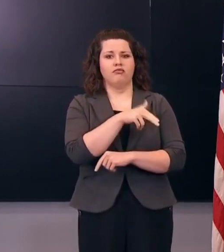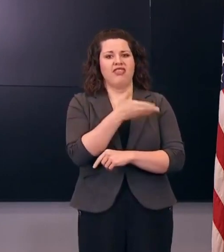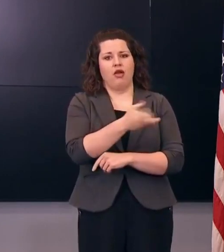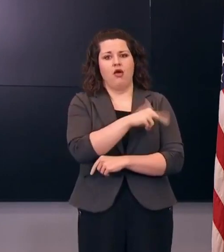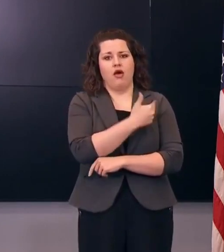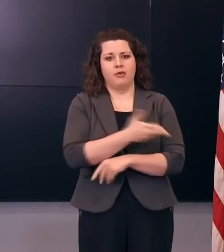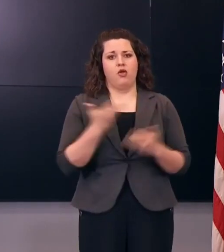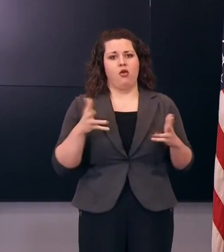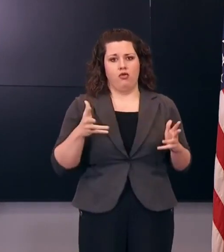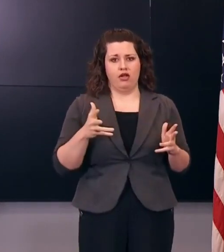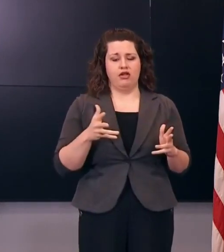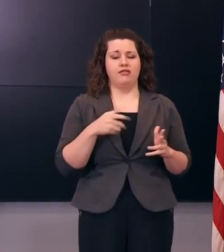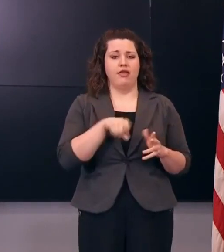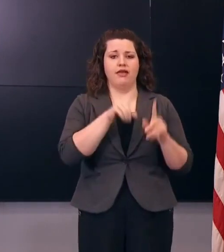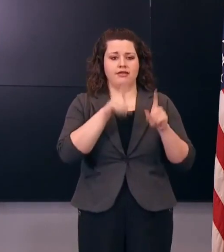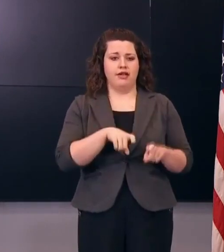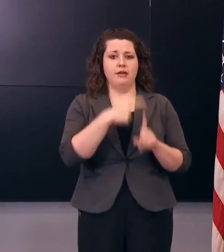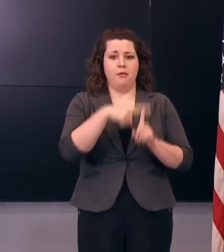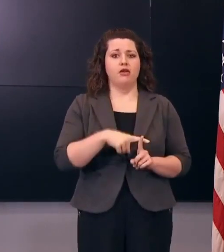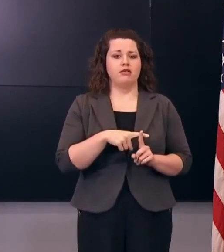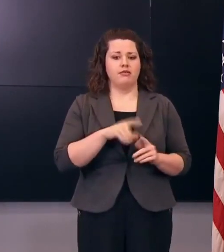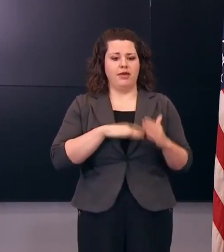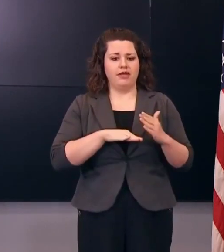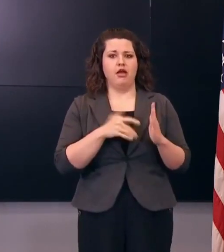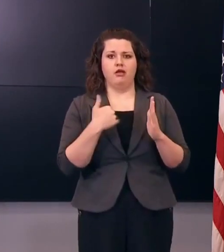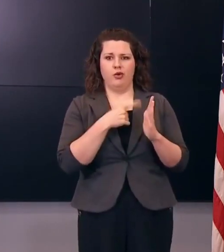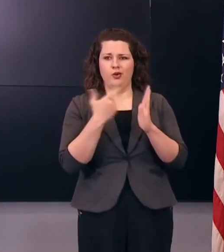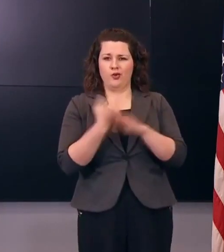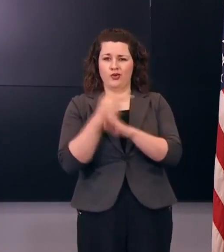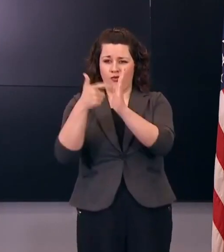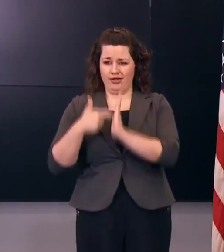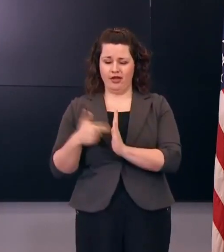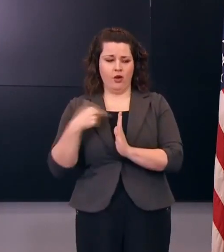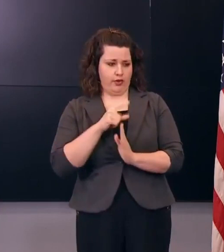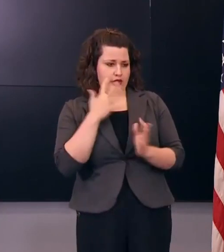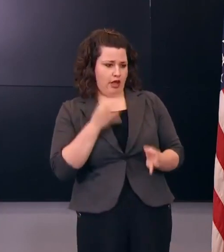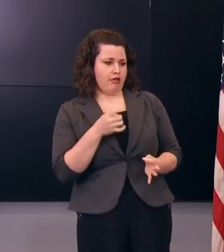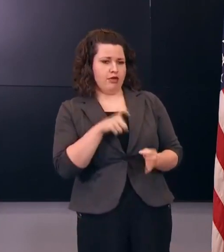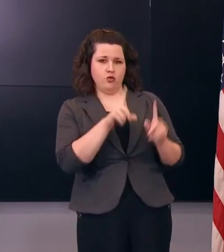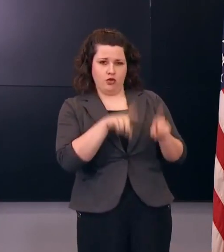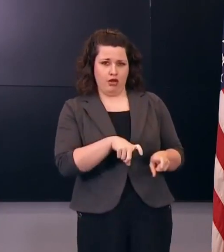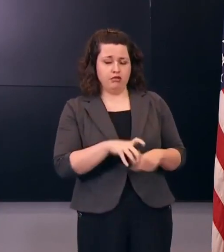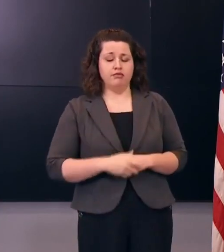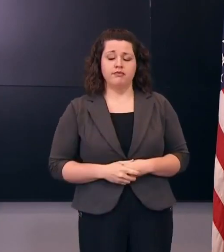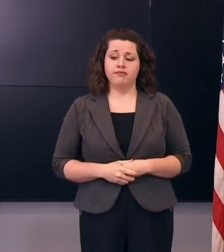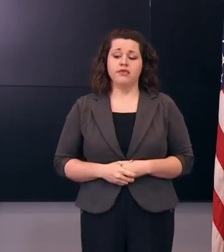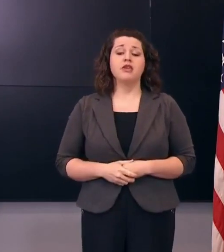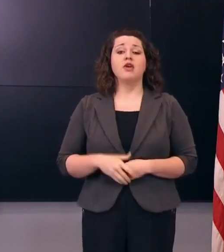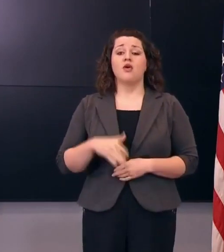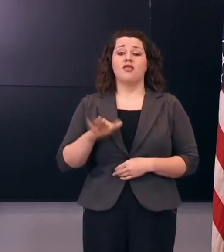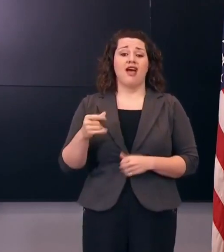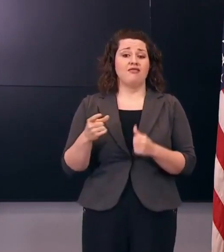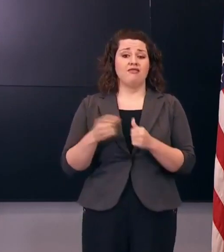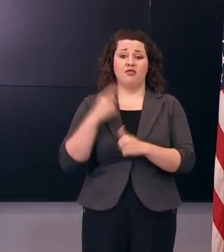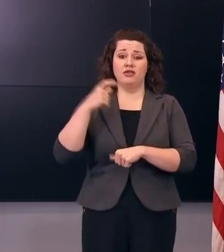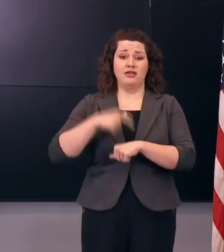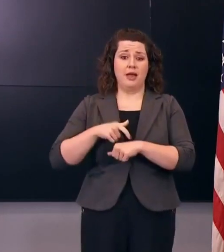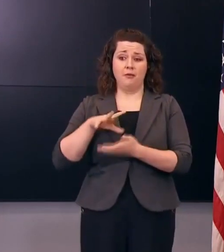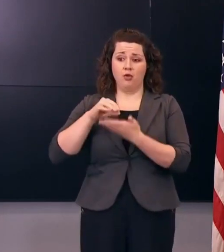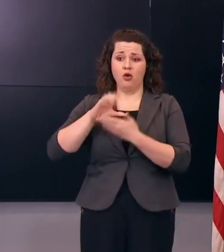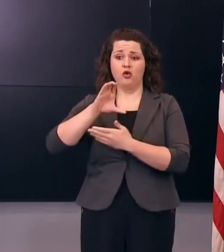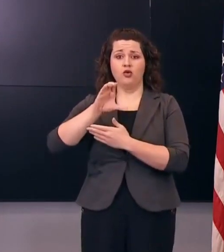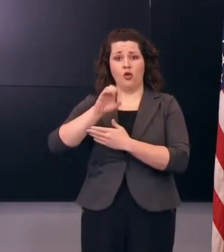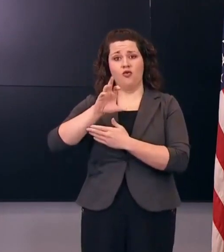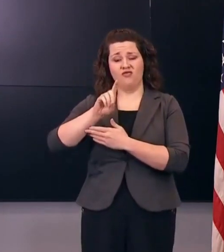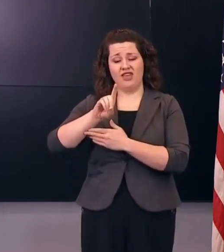hospital and tested positive based on the criteria that we're using for testing. You know, since the day that we first learned of COVID-19 was